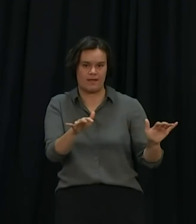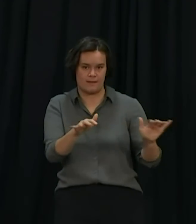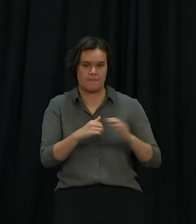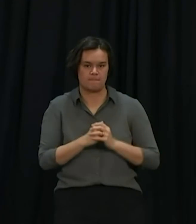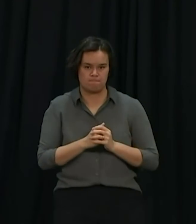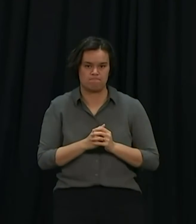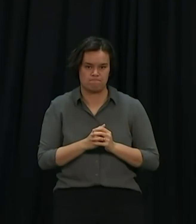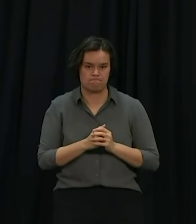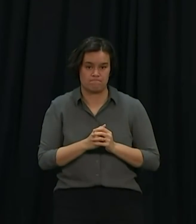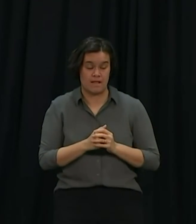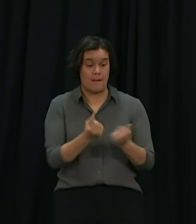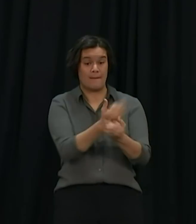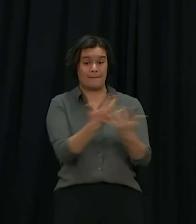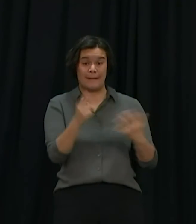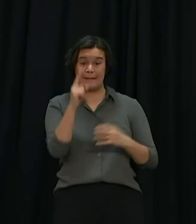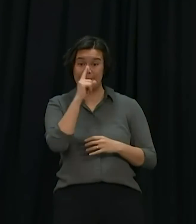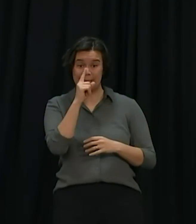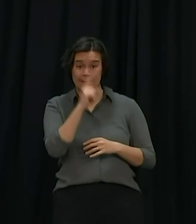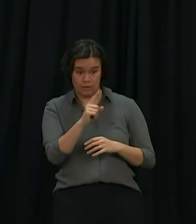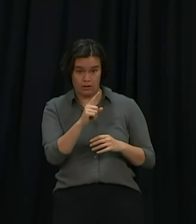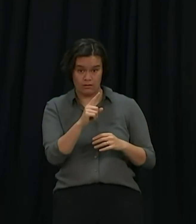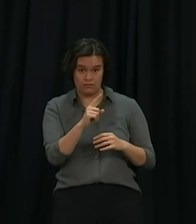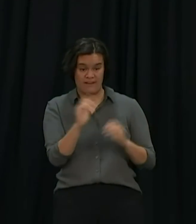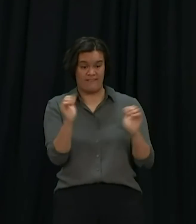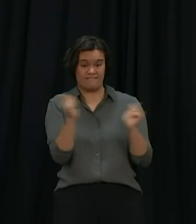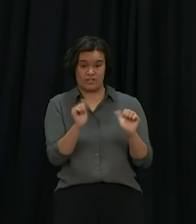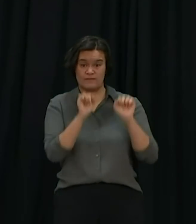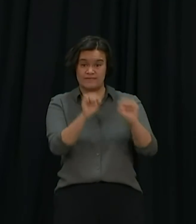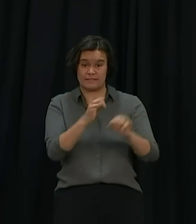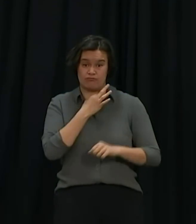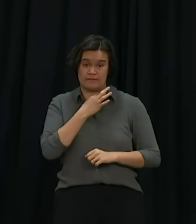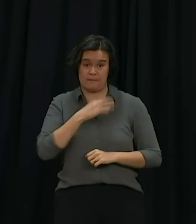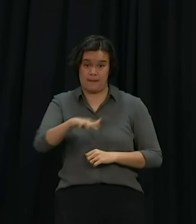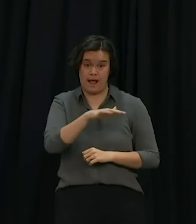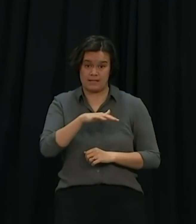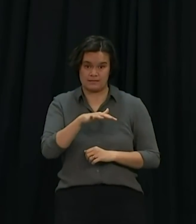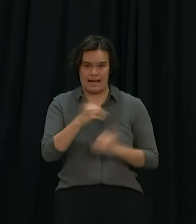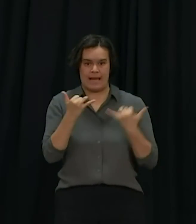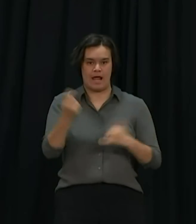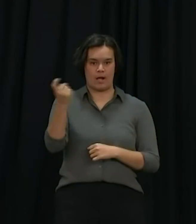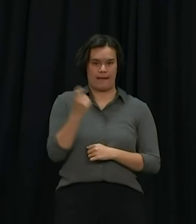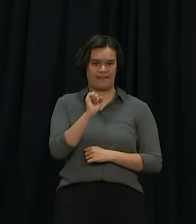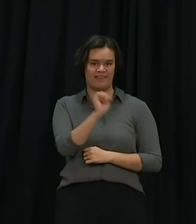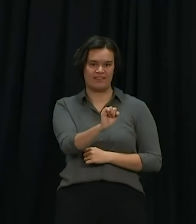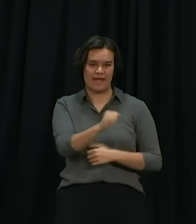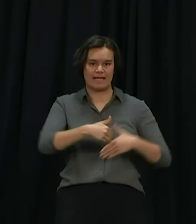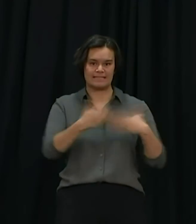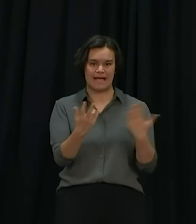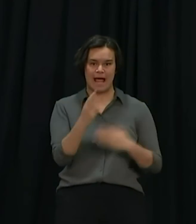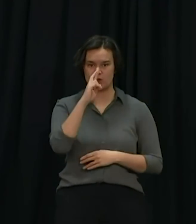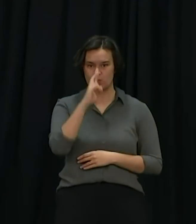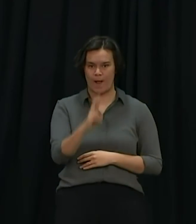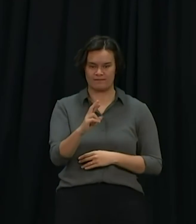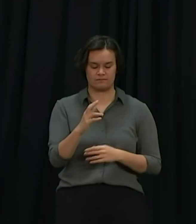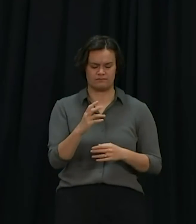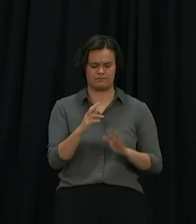And many will be coming up, for instance, for a day 12 test. As you'll know, there are 2 particular sites where we know a large number of